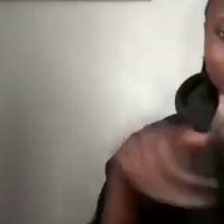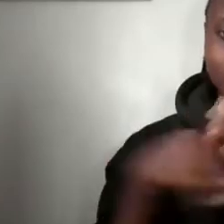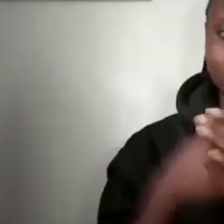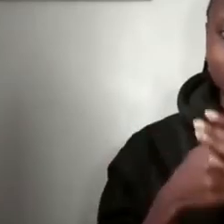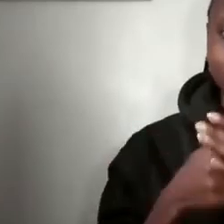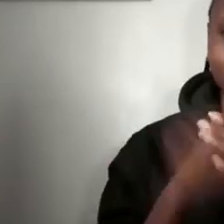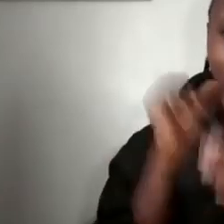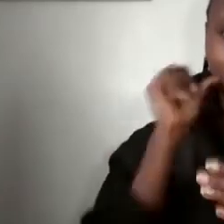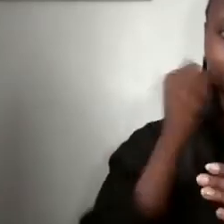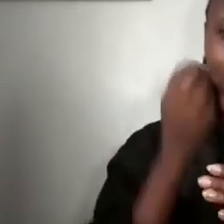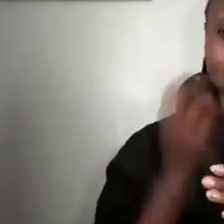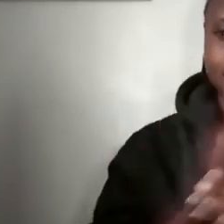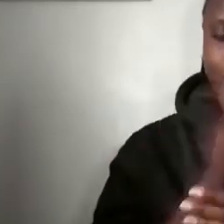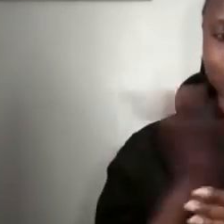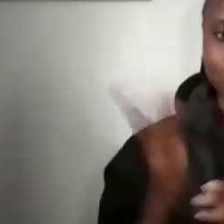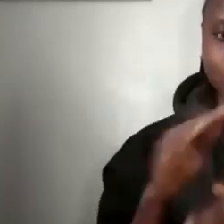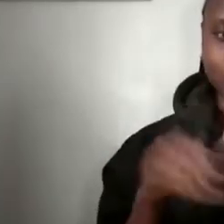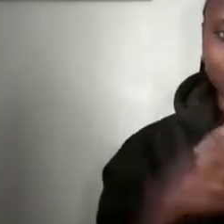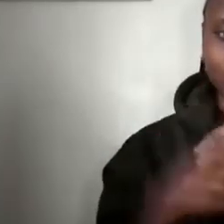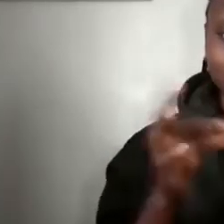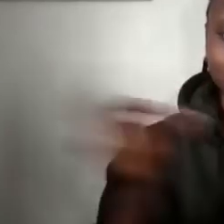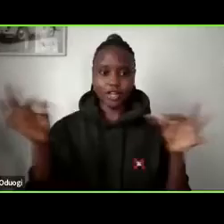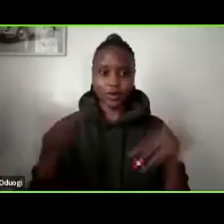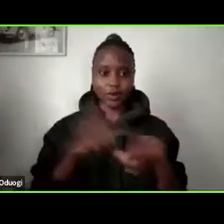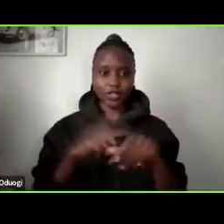you after such a long time, 1 year.